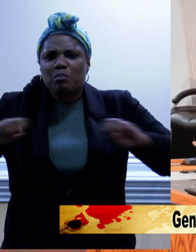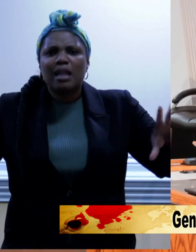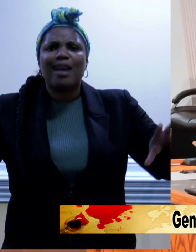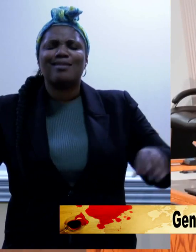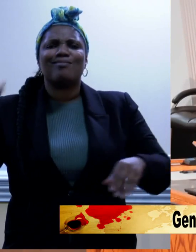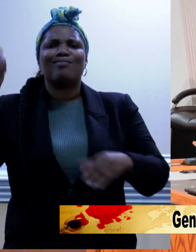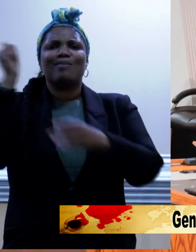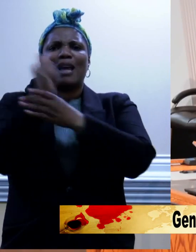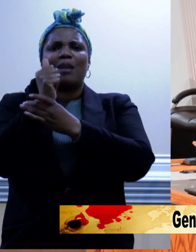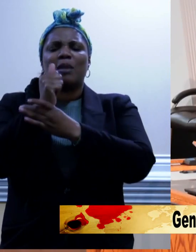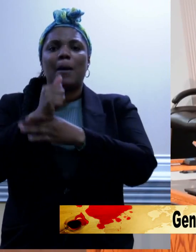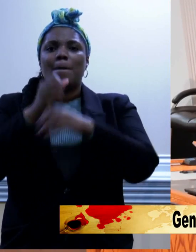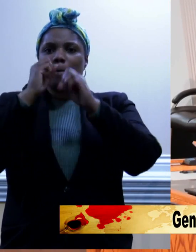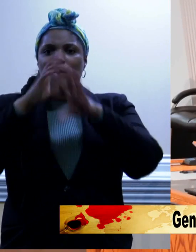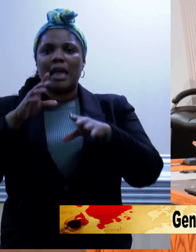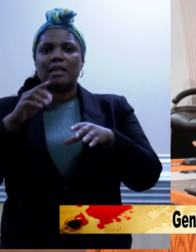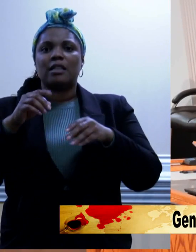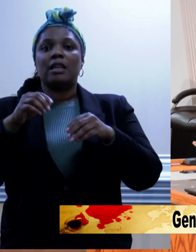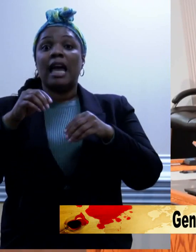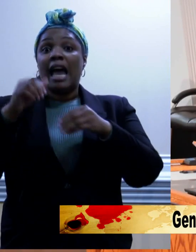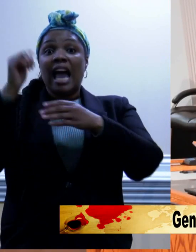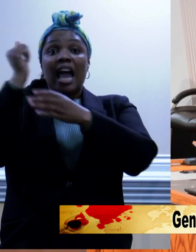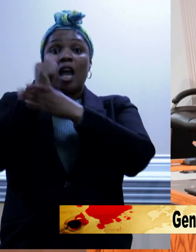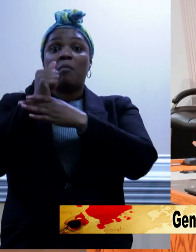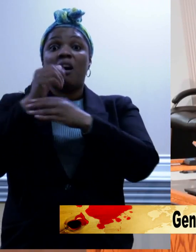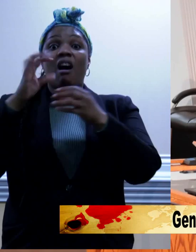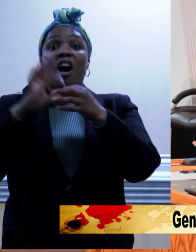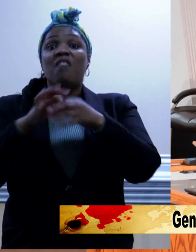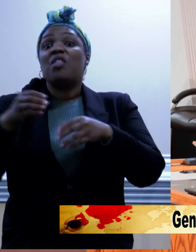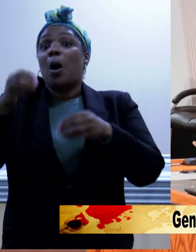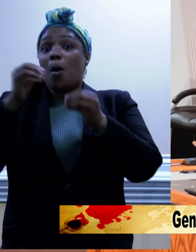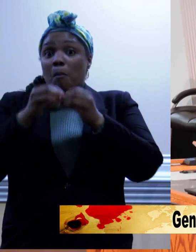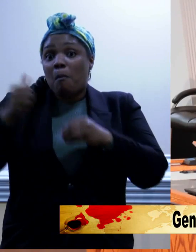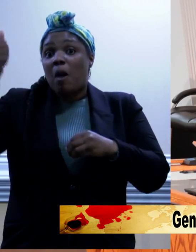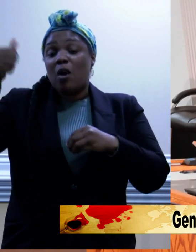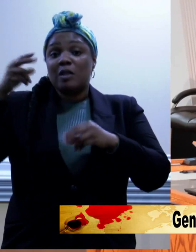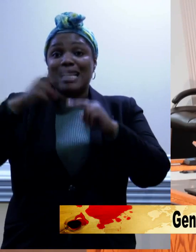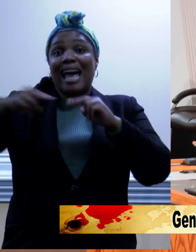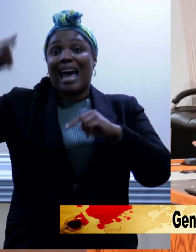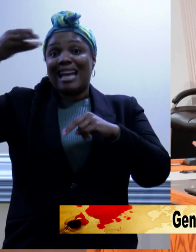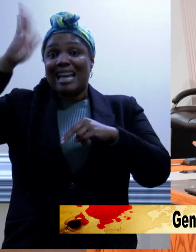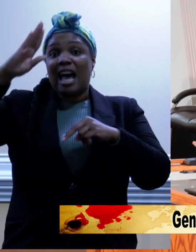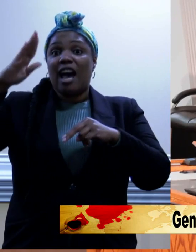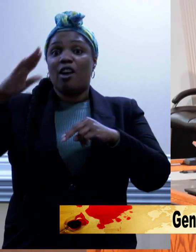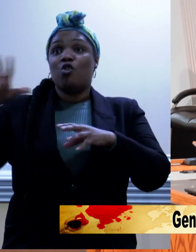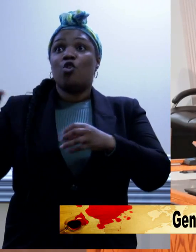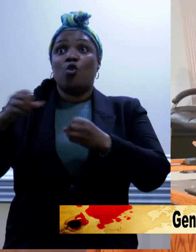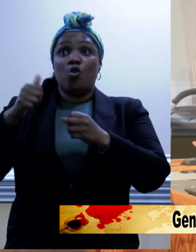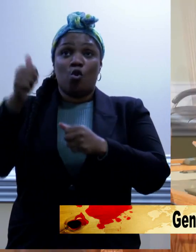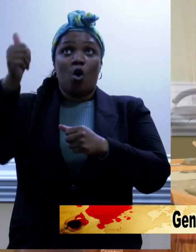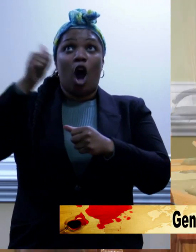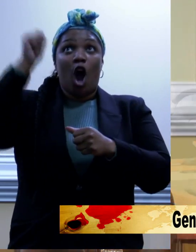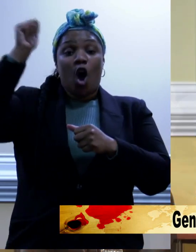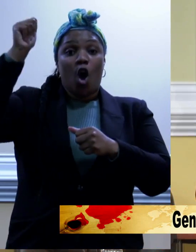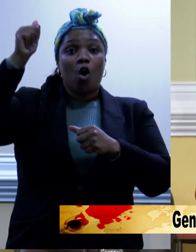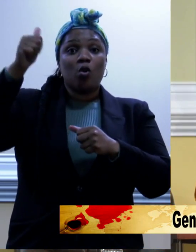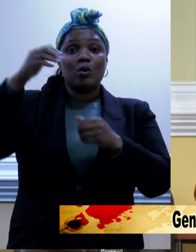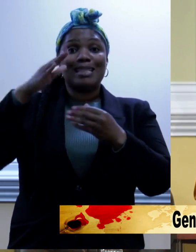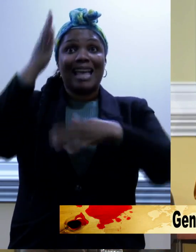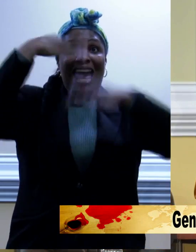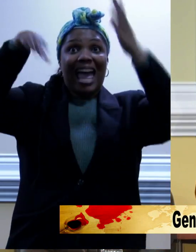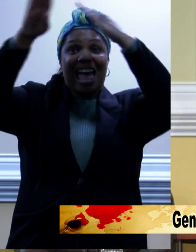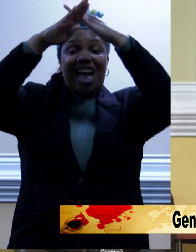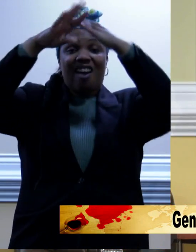and said, blessed be Abram of the Most High God, possessor of heaven and earth. Now, blessed be Abram of the Most High